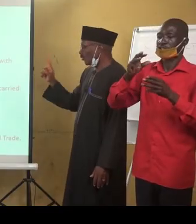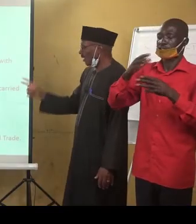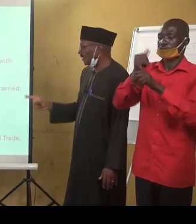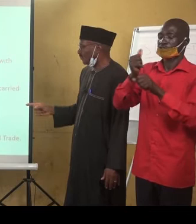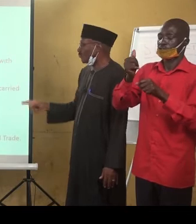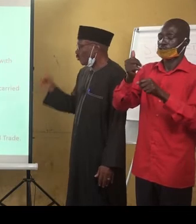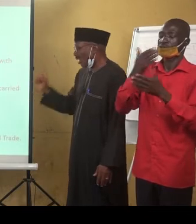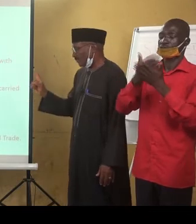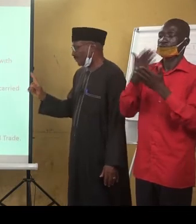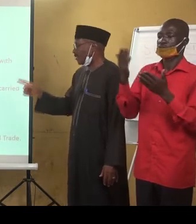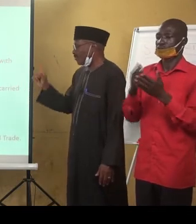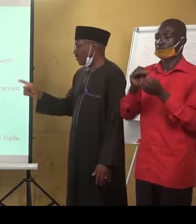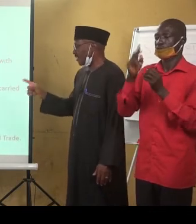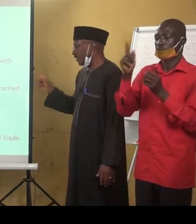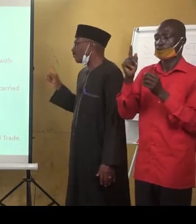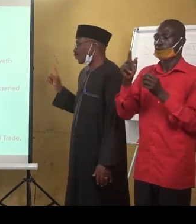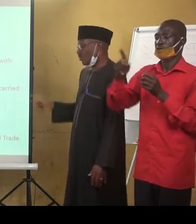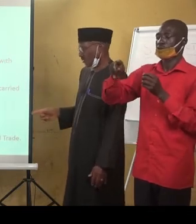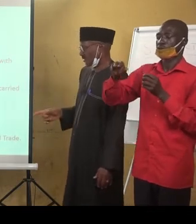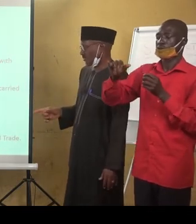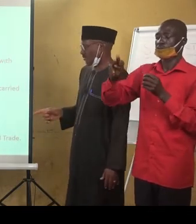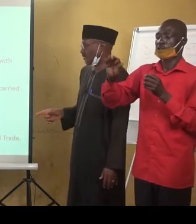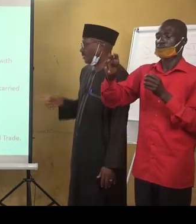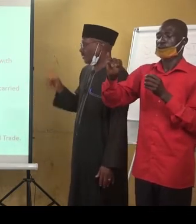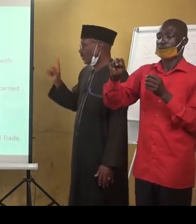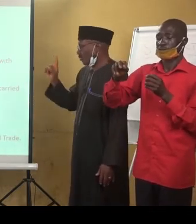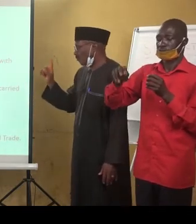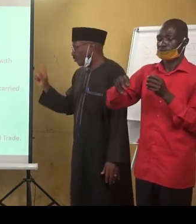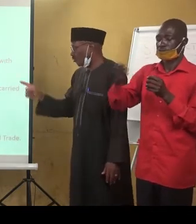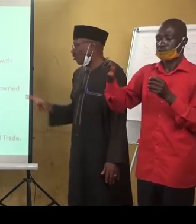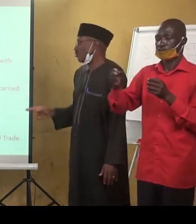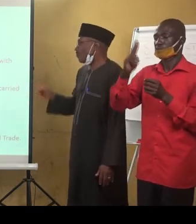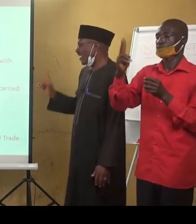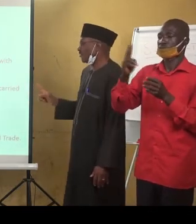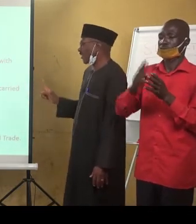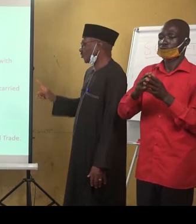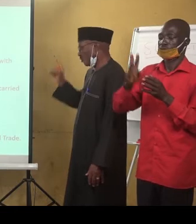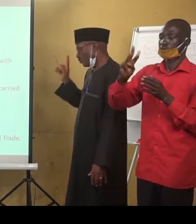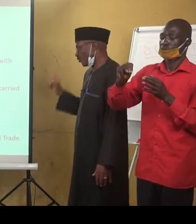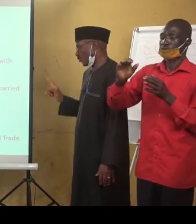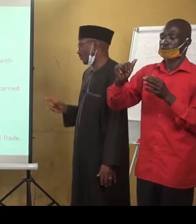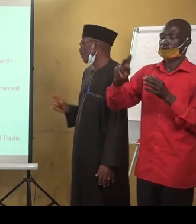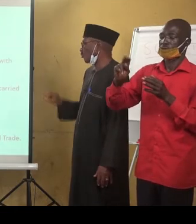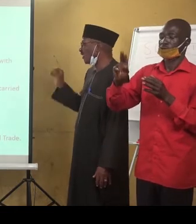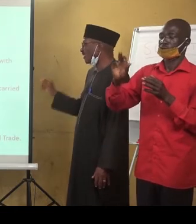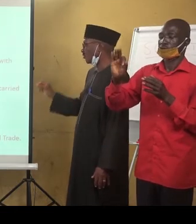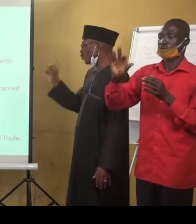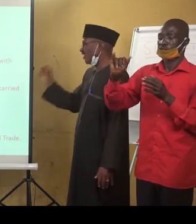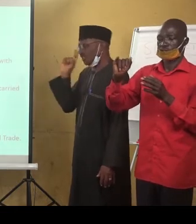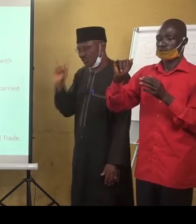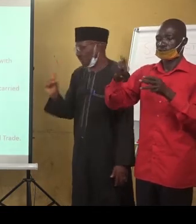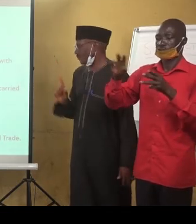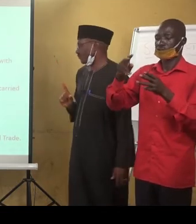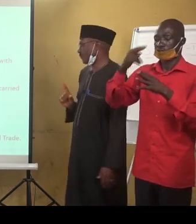So look at them. 1, primary products. 2, manufactured product. You list